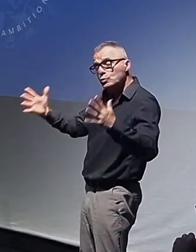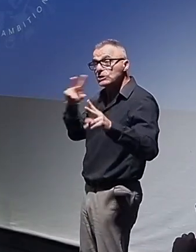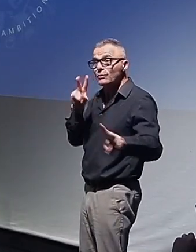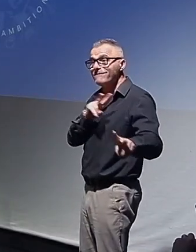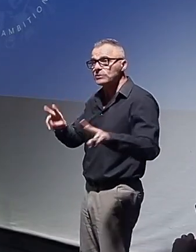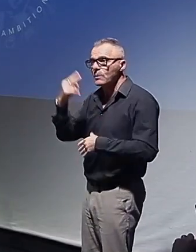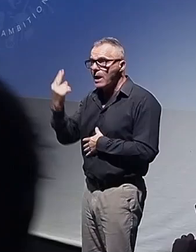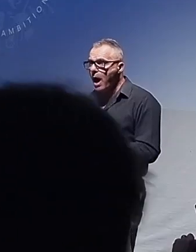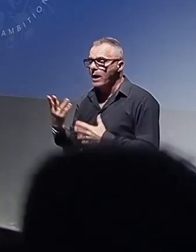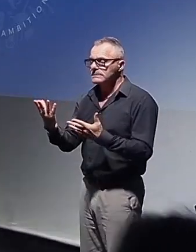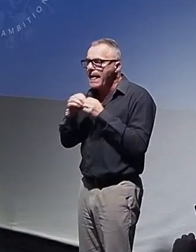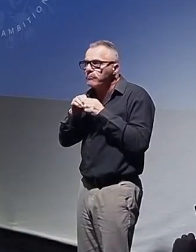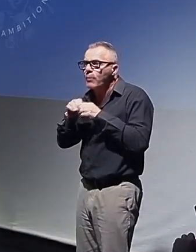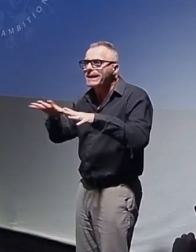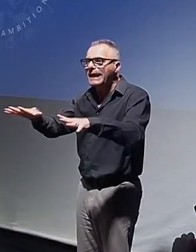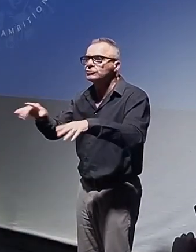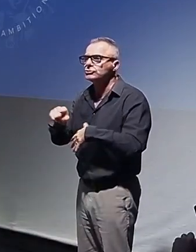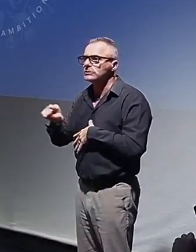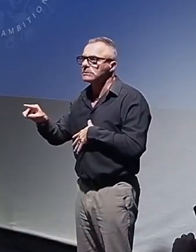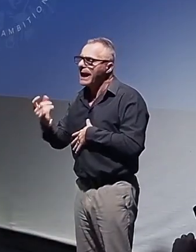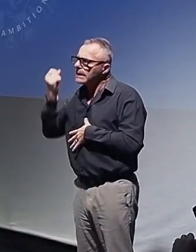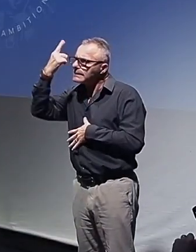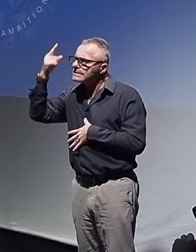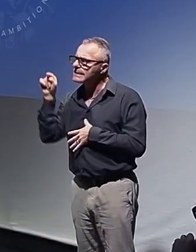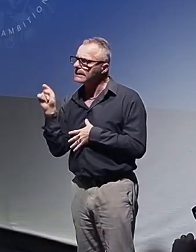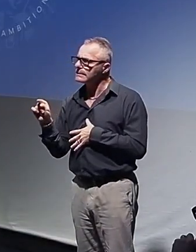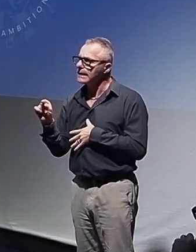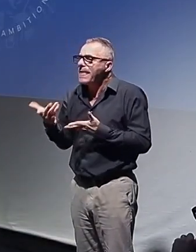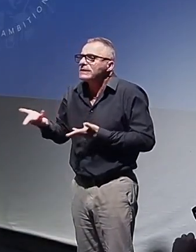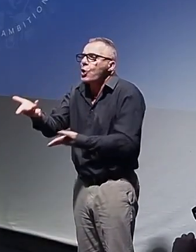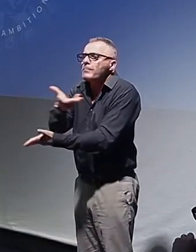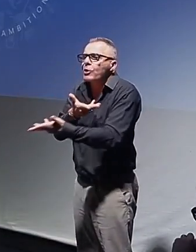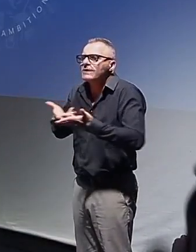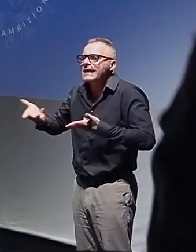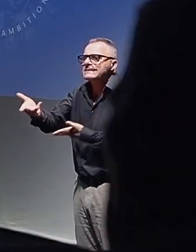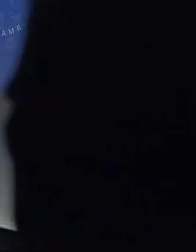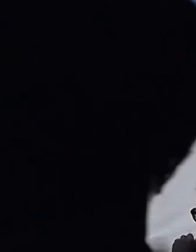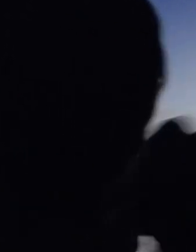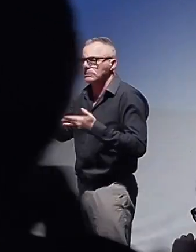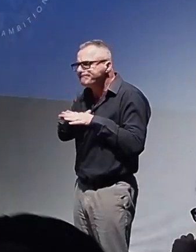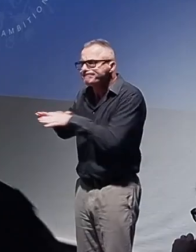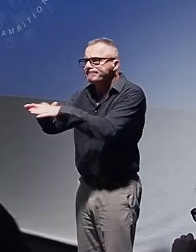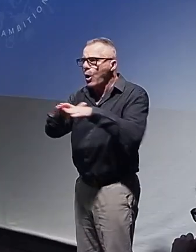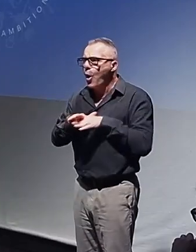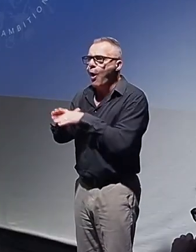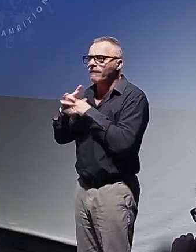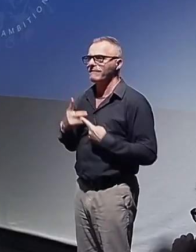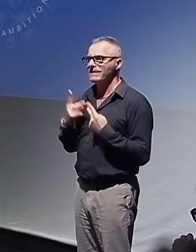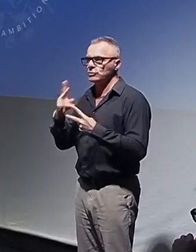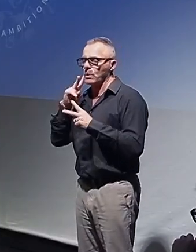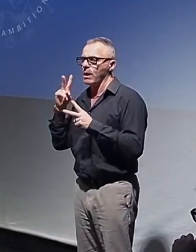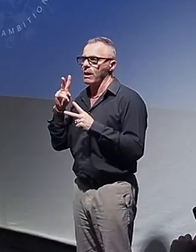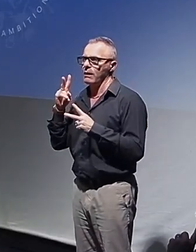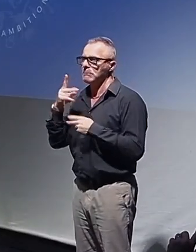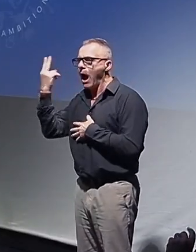arts and the propagation and the understanding and the democratization of visual arts. So the School of Performing Arts and the